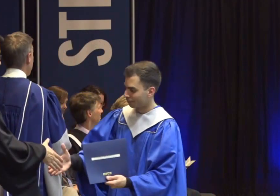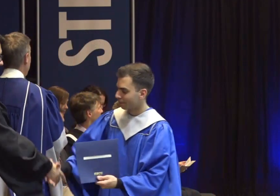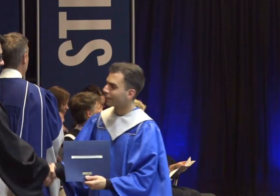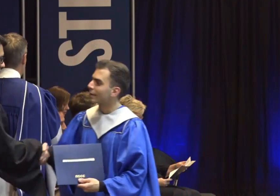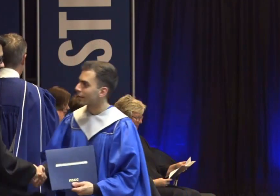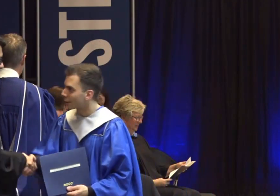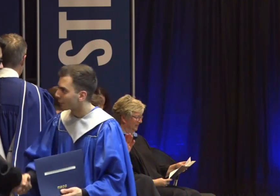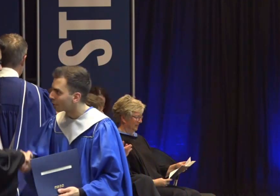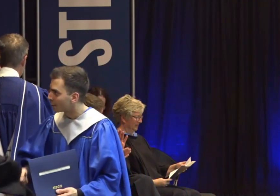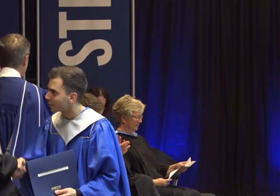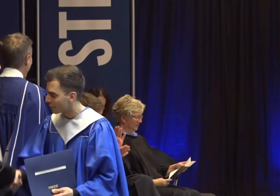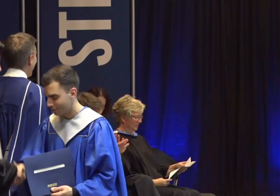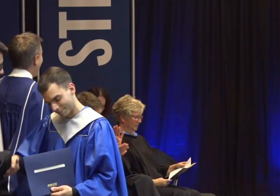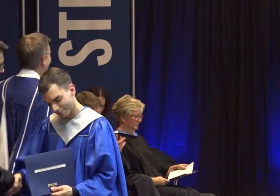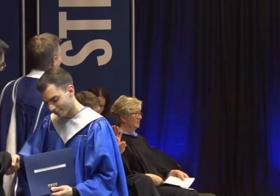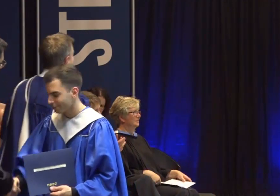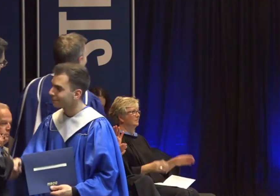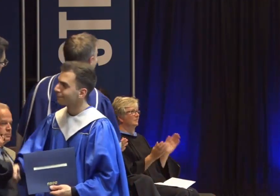Brianne Hatt.